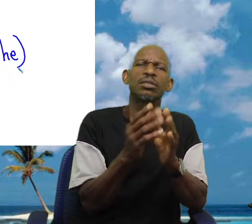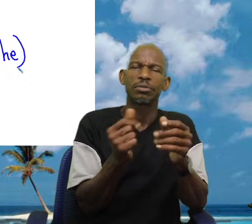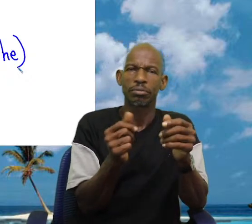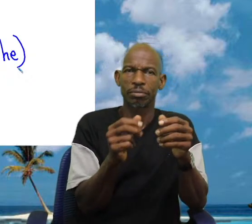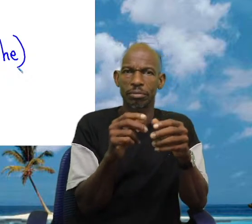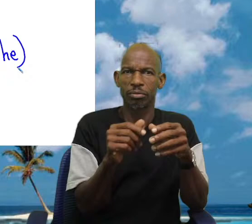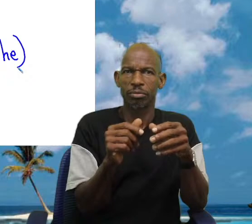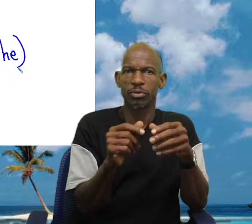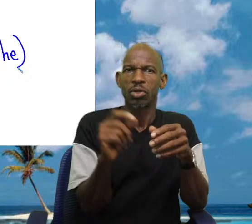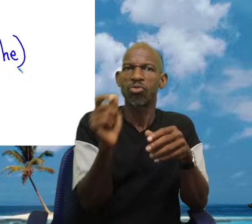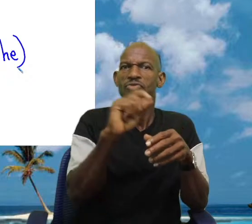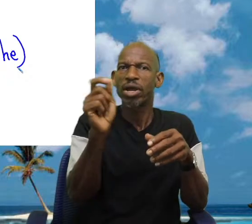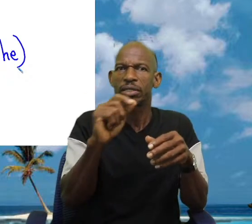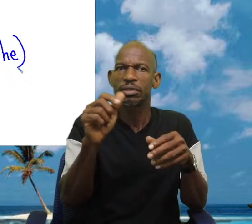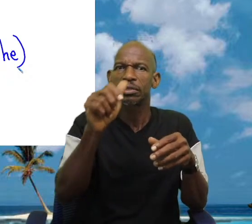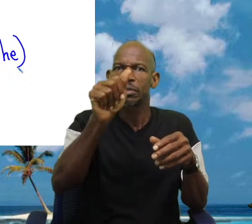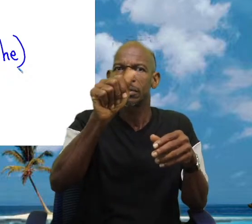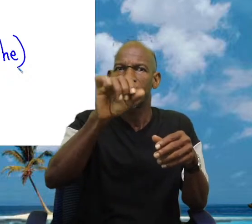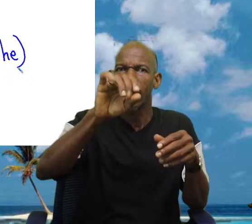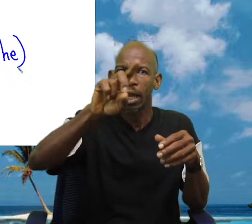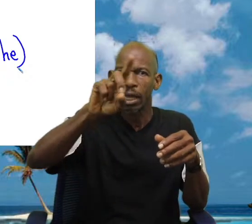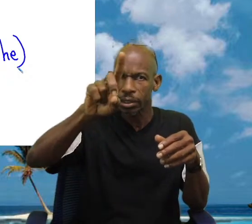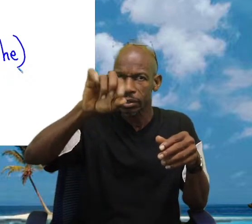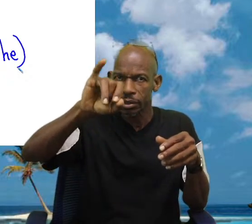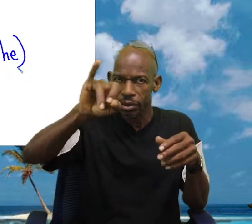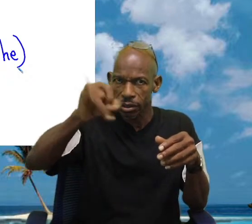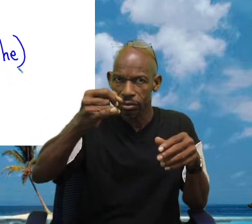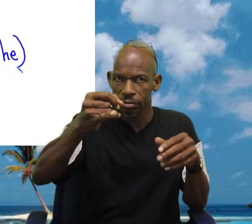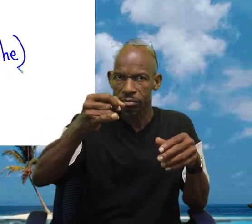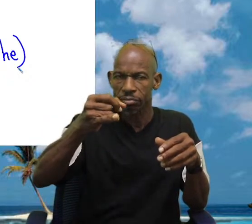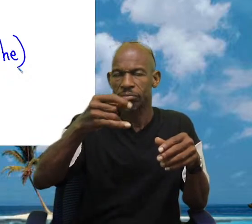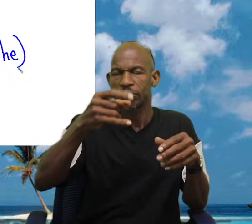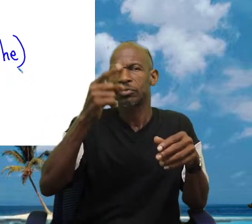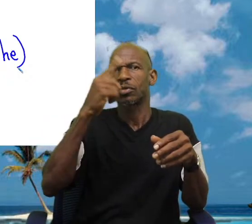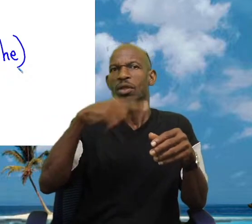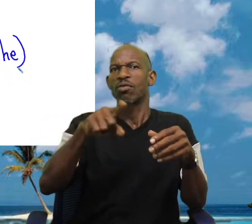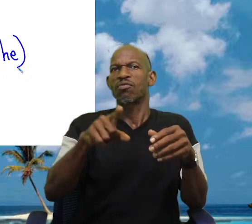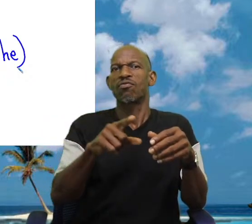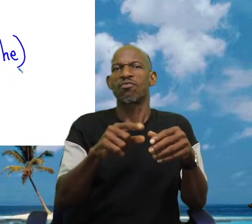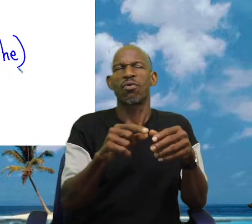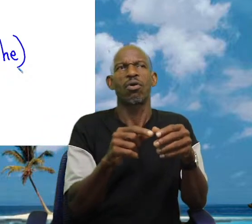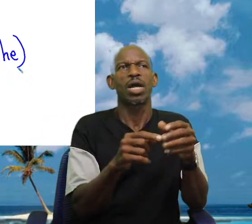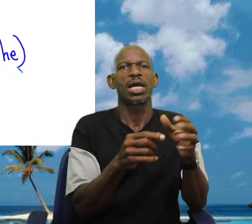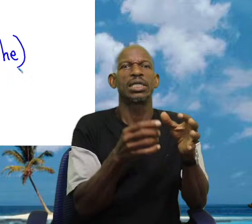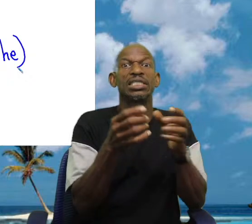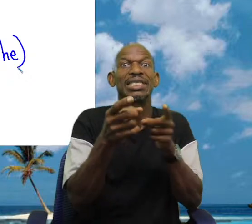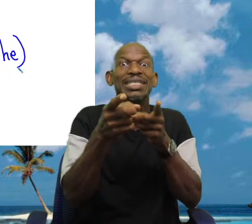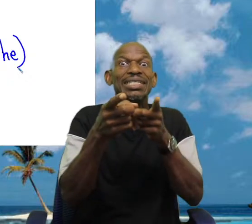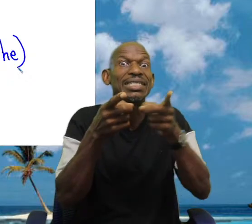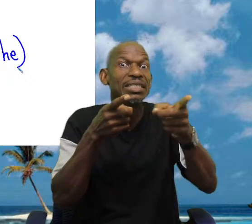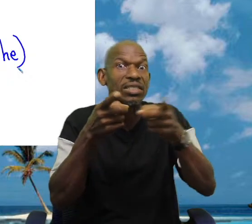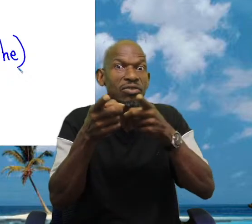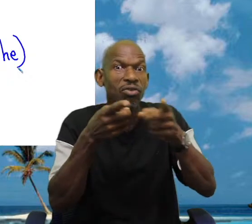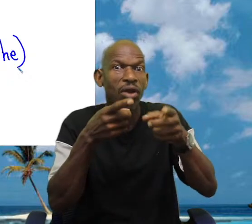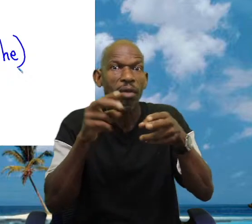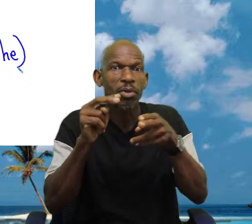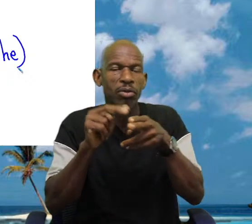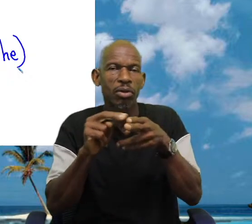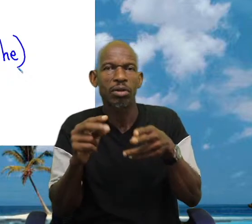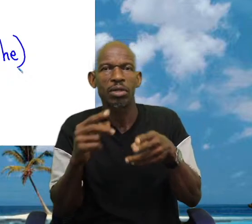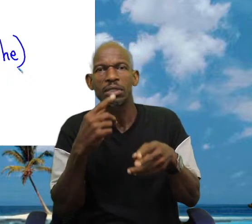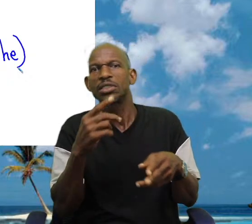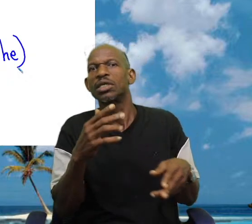paint a picture, but it's not a physical picture, it's a picture in a mind, so that when you speak on